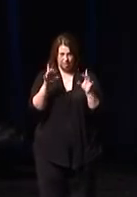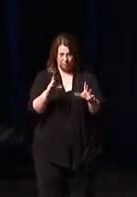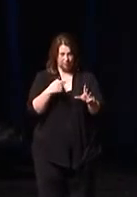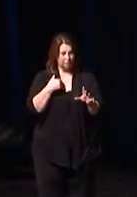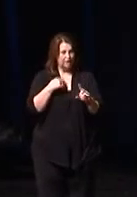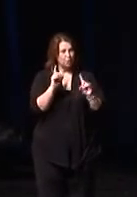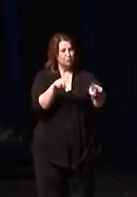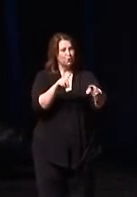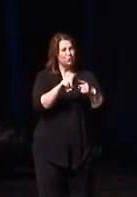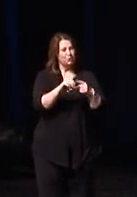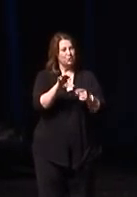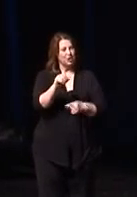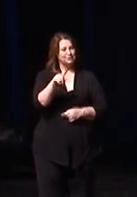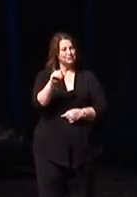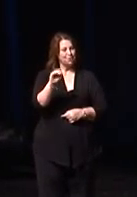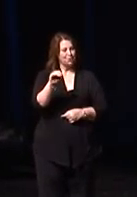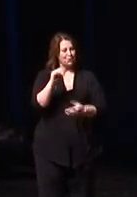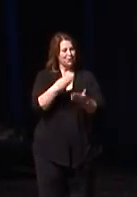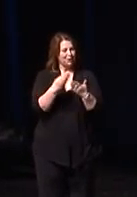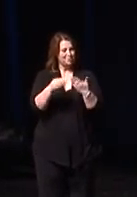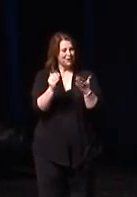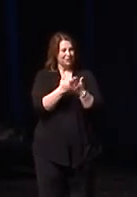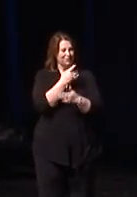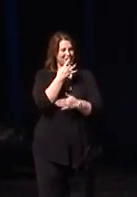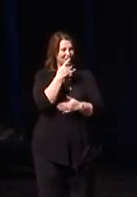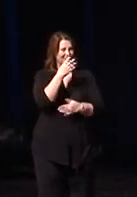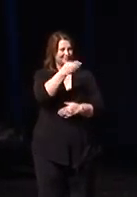and buy them by the case and hoard them.